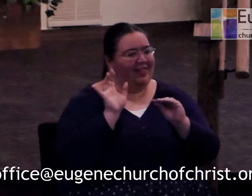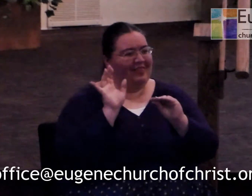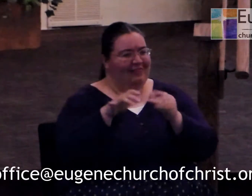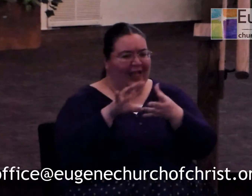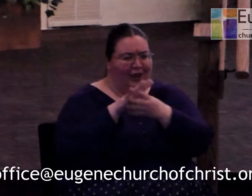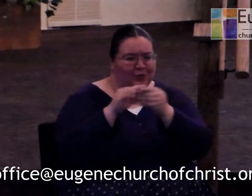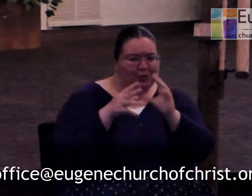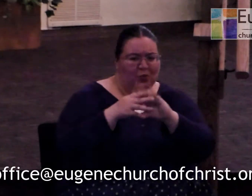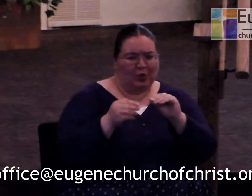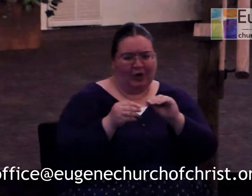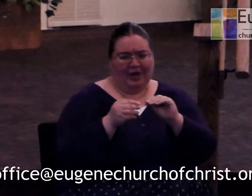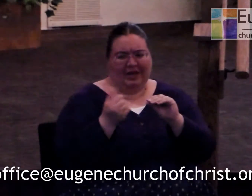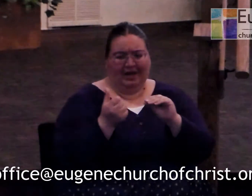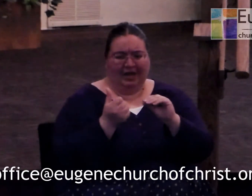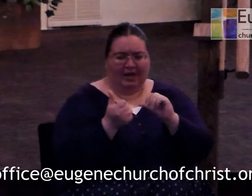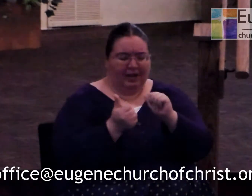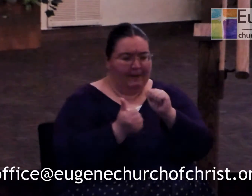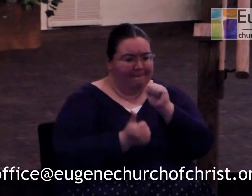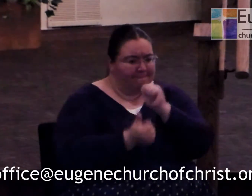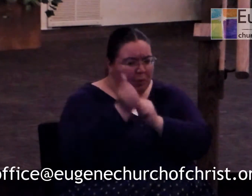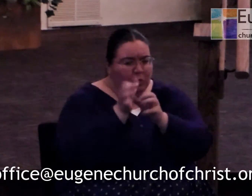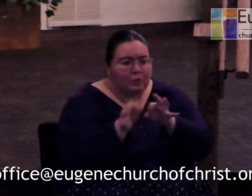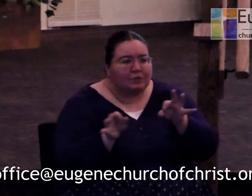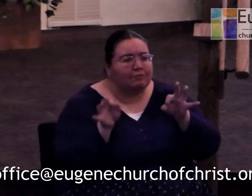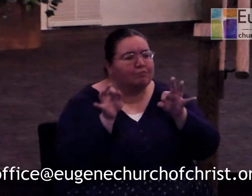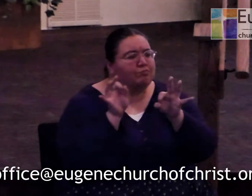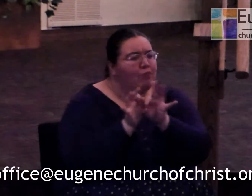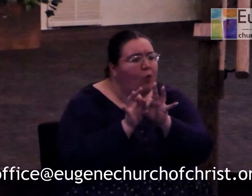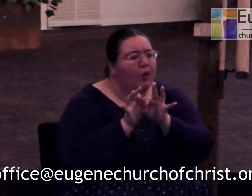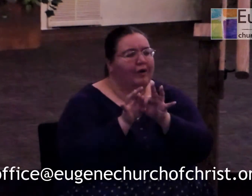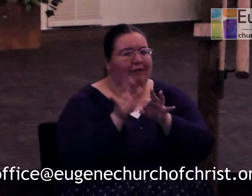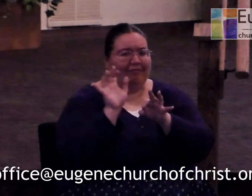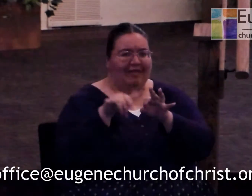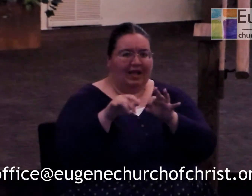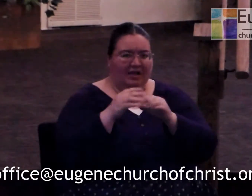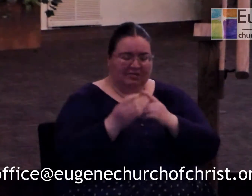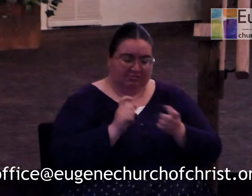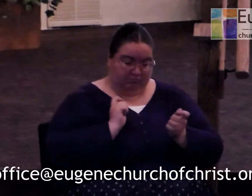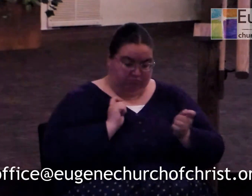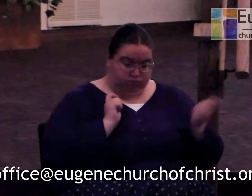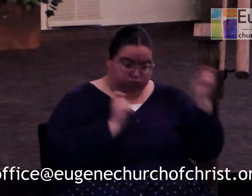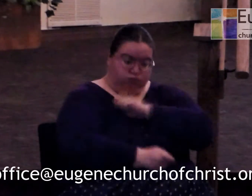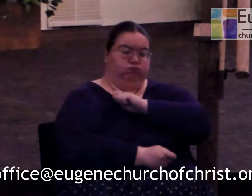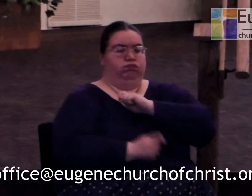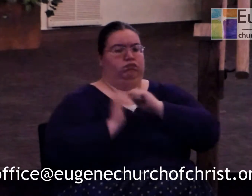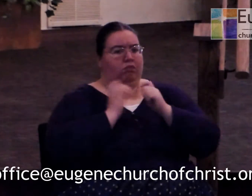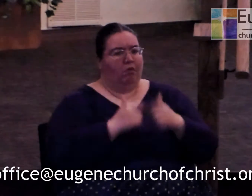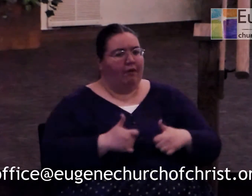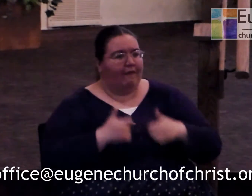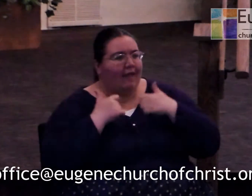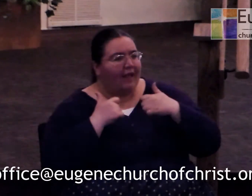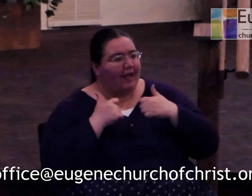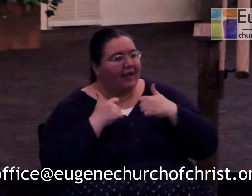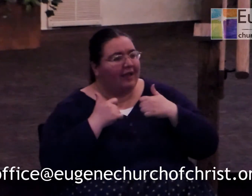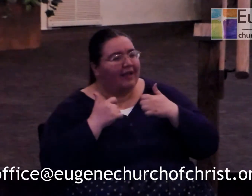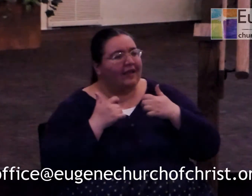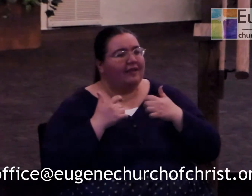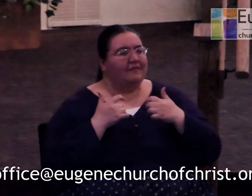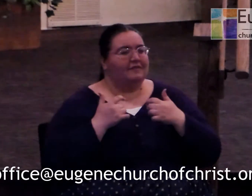lives. We owe eternity to this story. And because of all of those things, we cannot help but speaking about it. And yet,